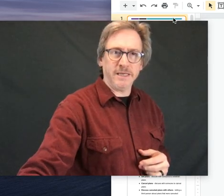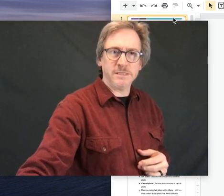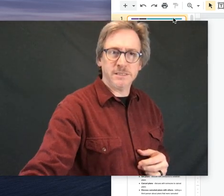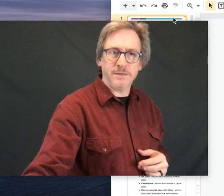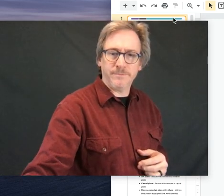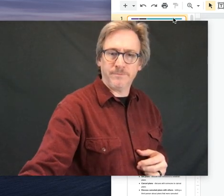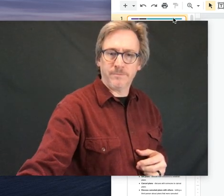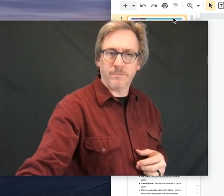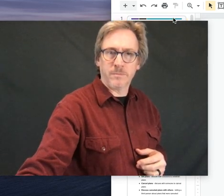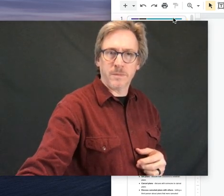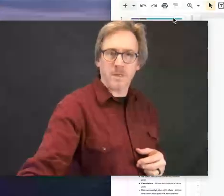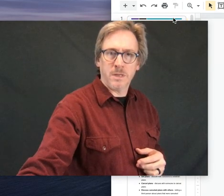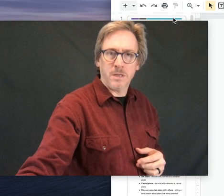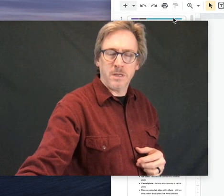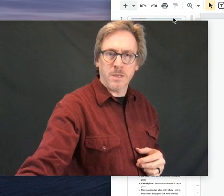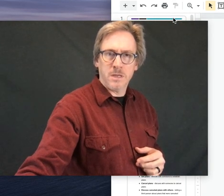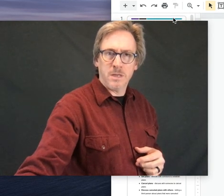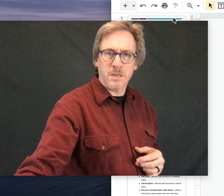11.6.